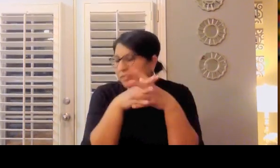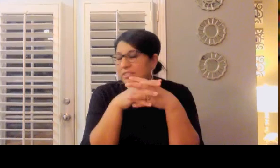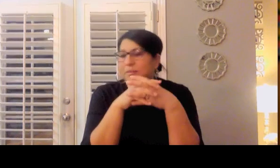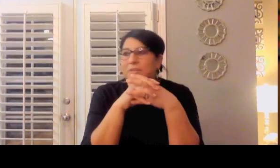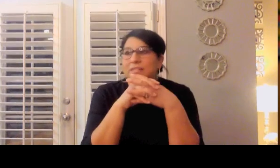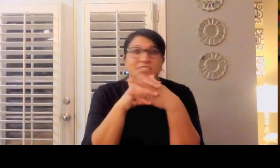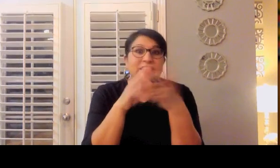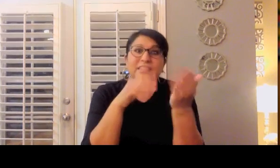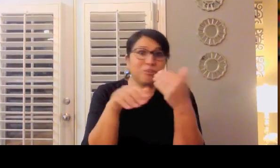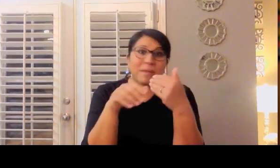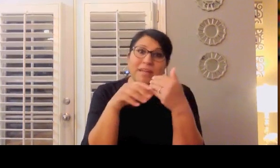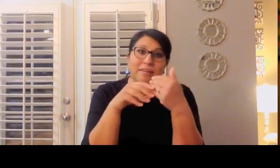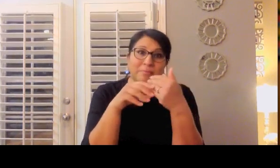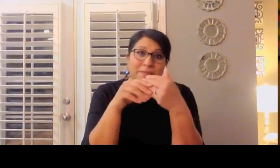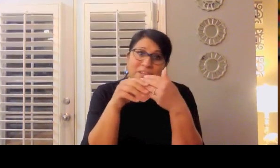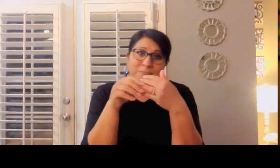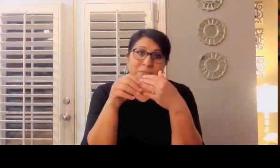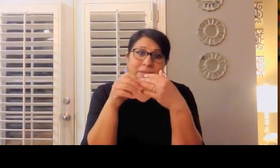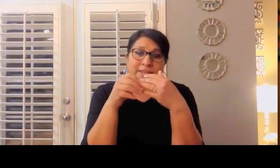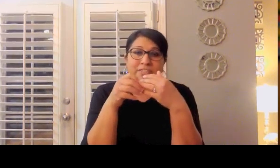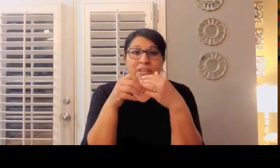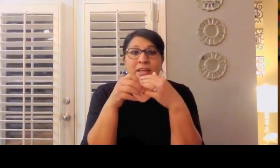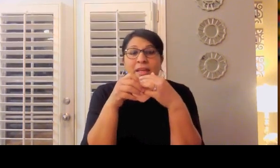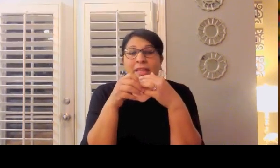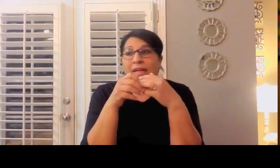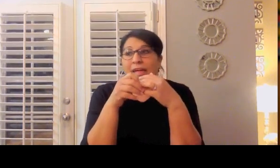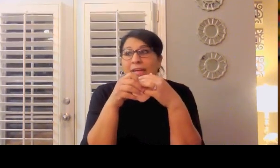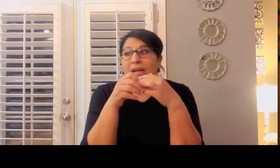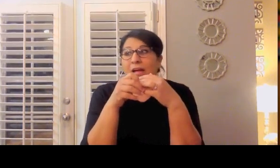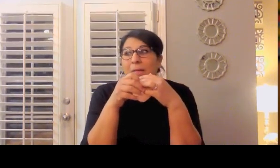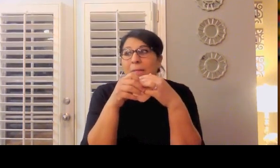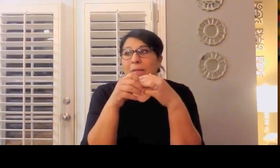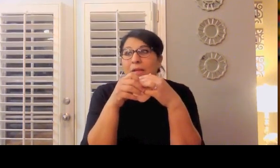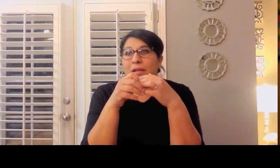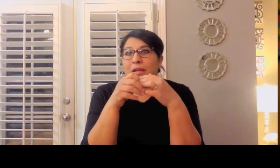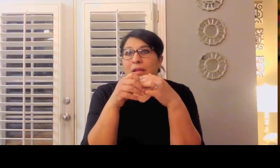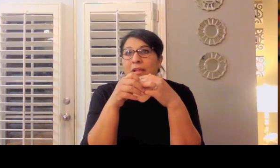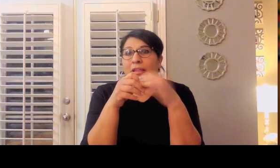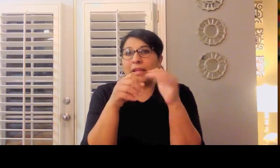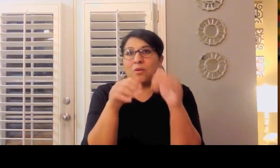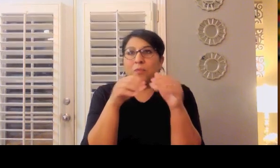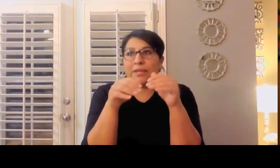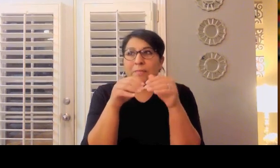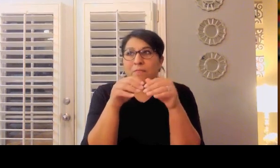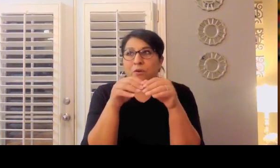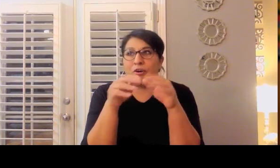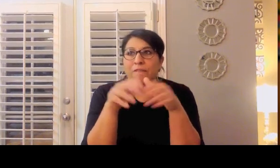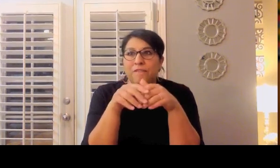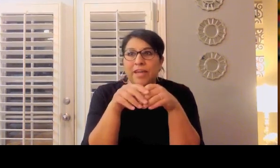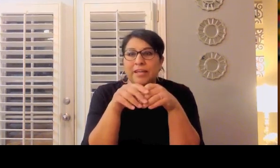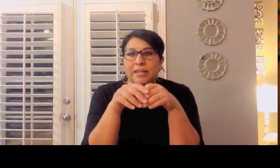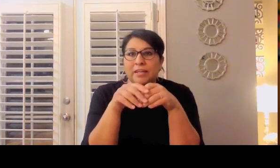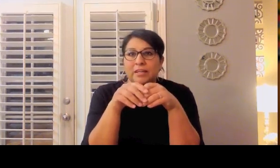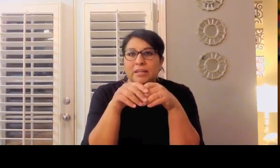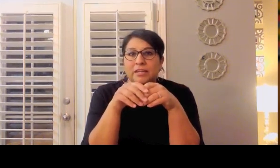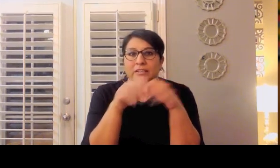whatever cookies it was, and she did it through my Facebook page. Mm-hmm. And like a week before her